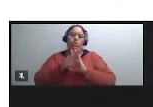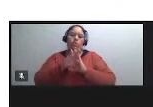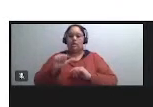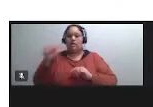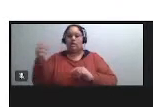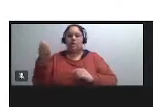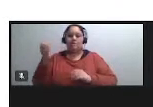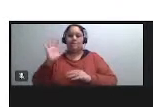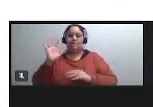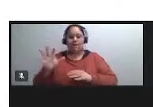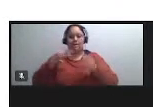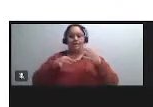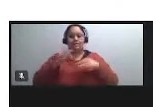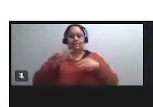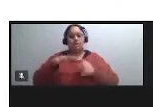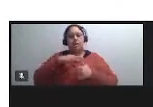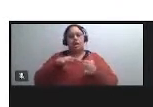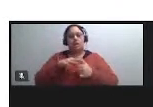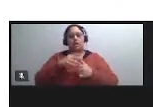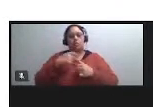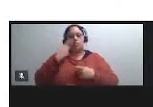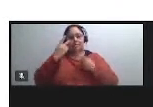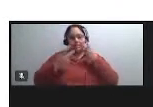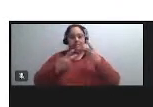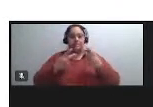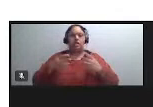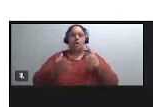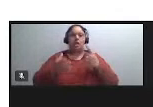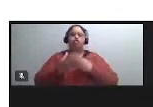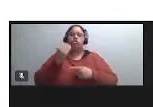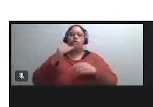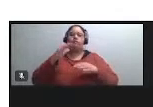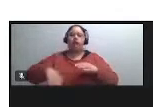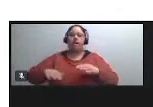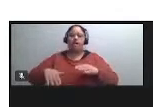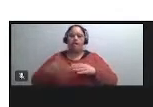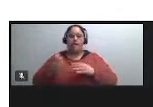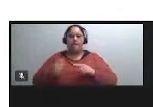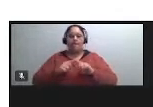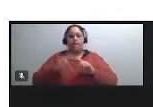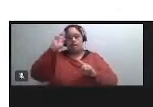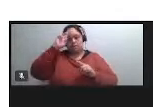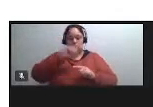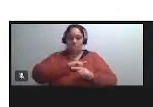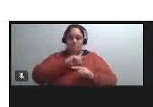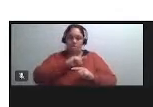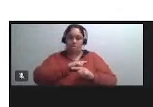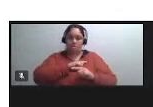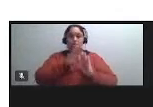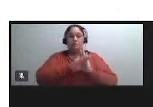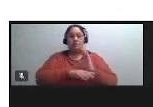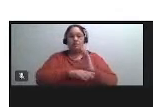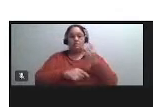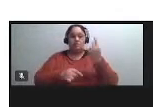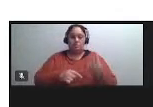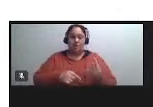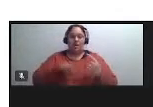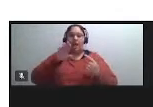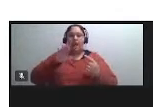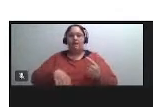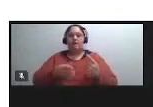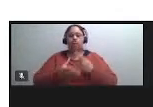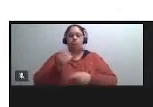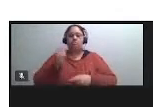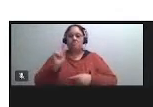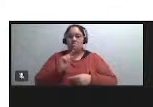talks to the areas where we had underachievements and also the reasons. In program 1, the underachievement